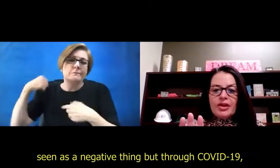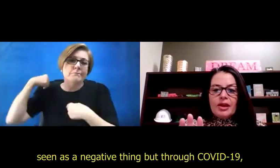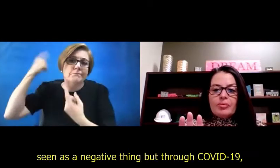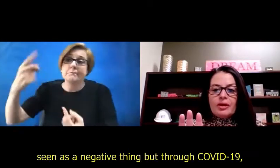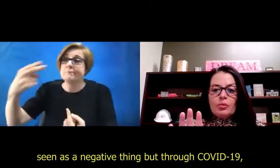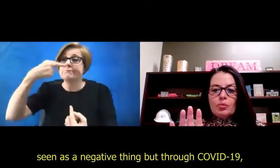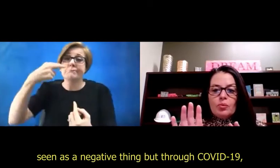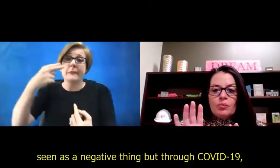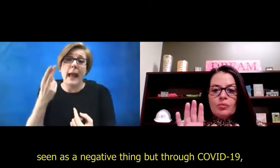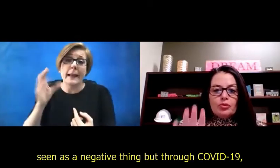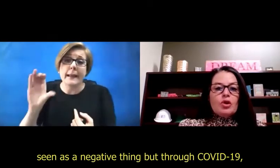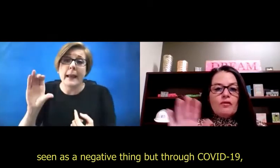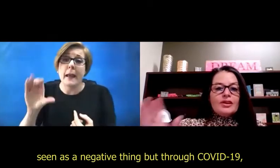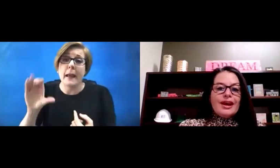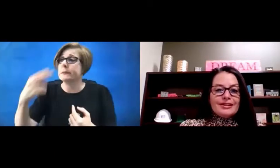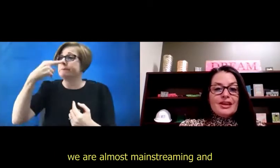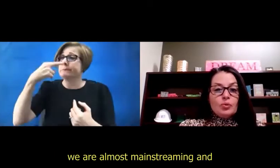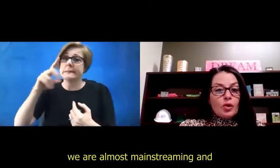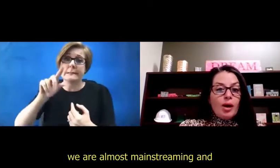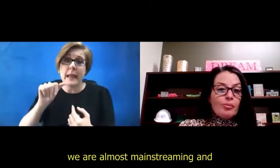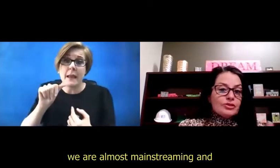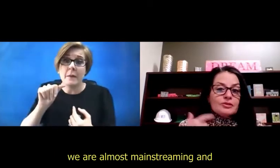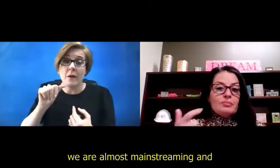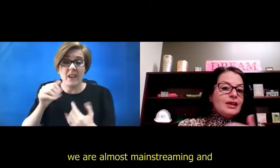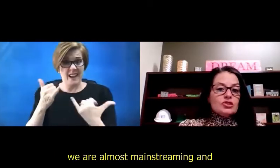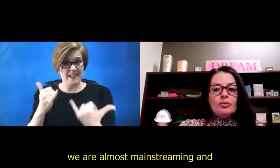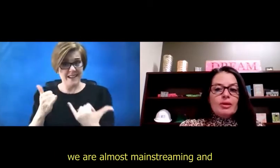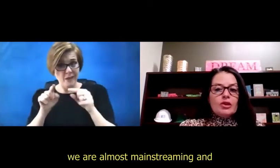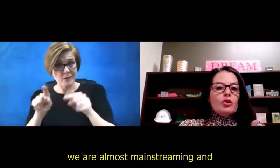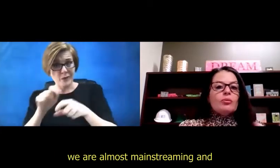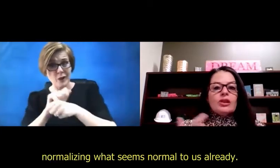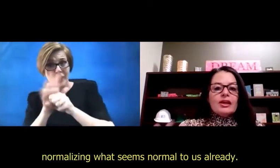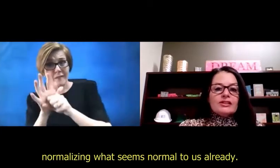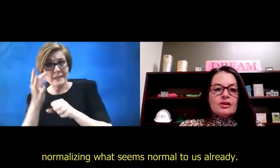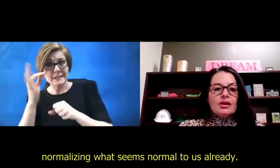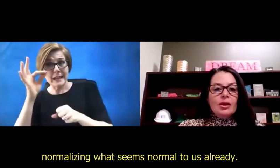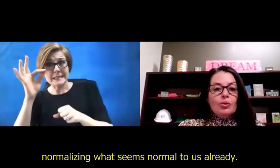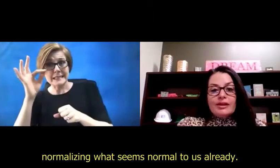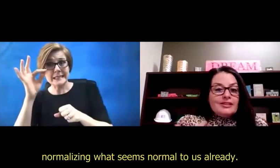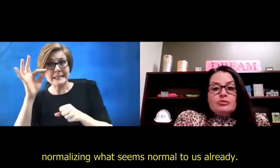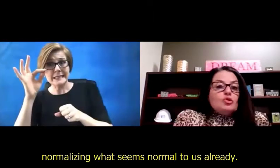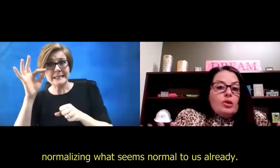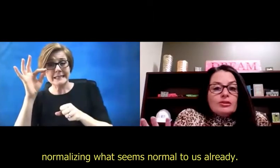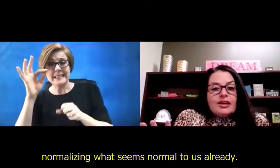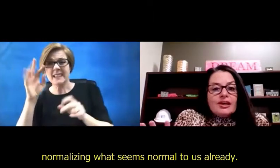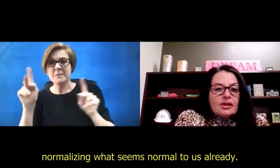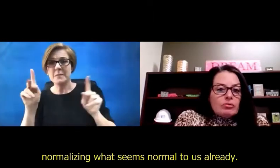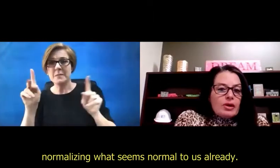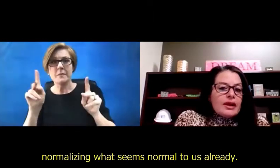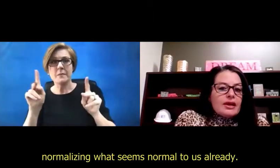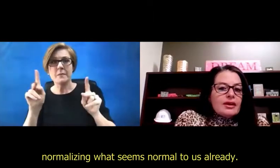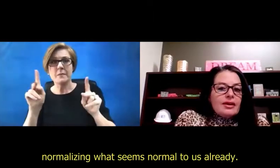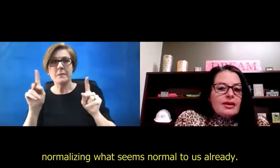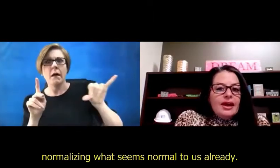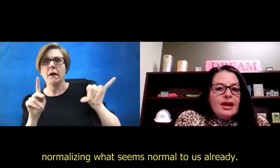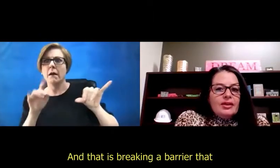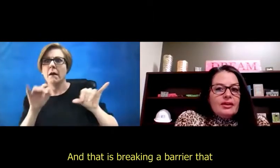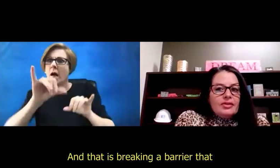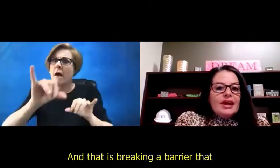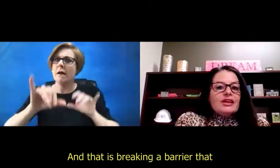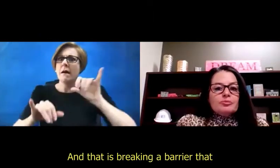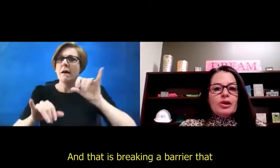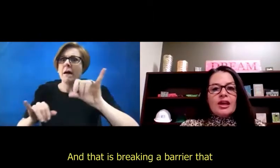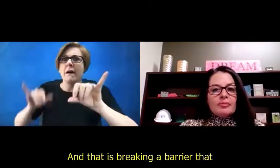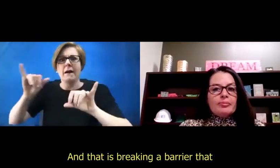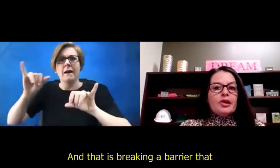a negative thing. But through COVID-19, we're almost mainstreaming and normalizing what seems normal to us already.